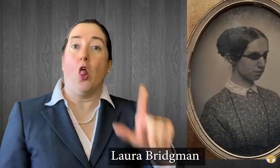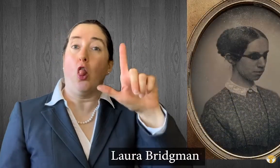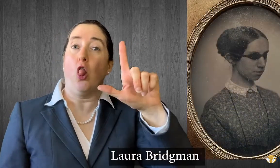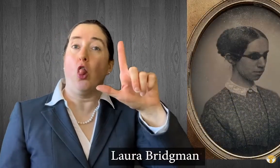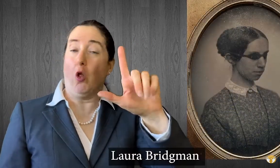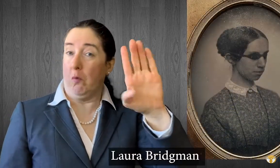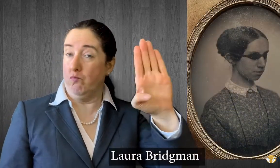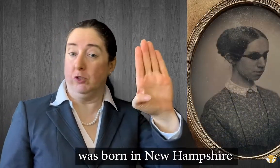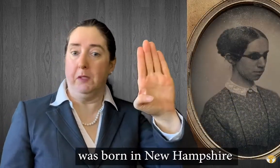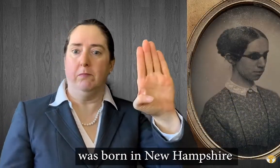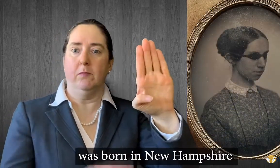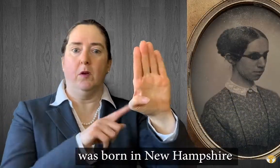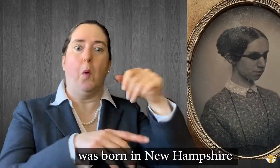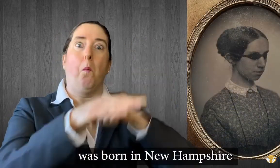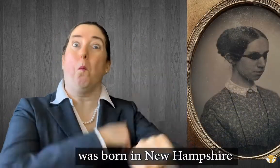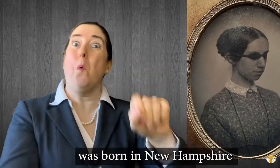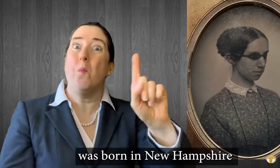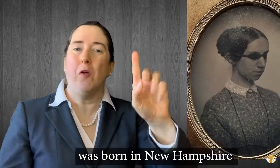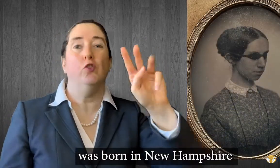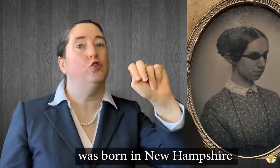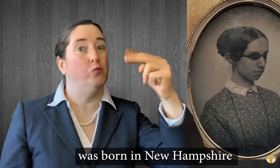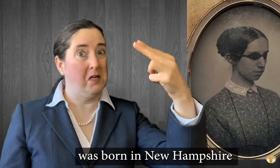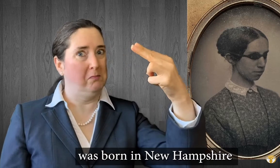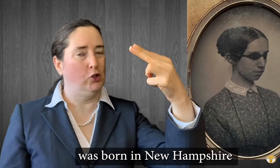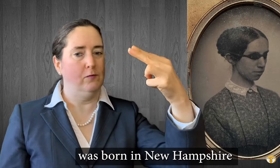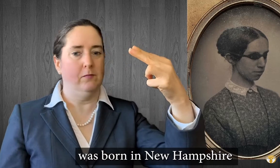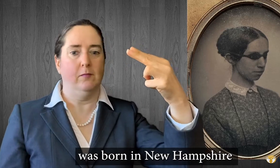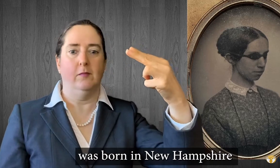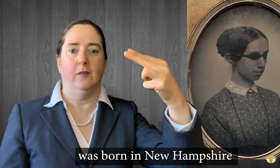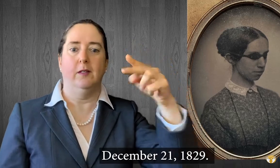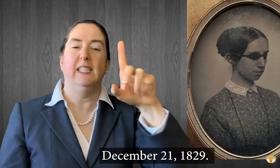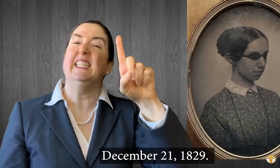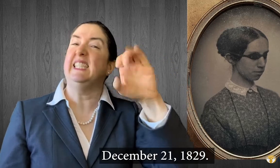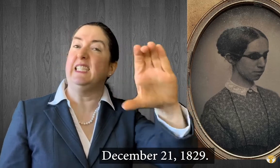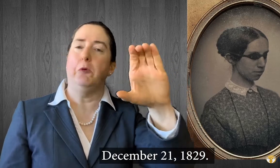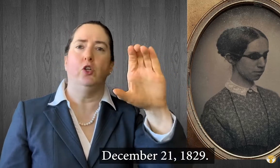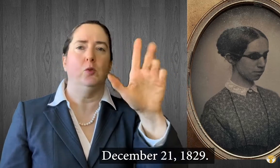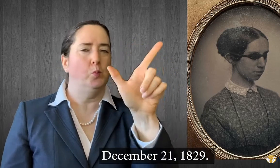Laura Bridgman was born in New Hampshire, December 21st, 1829.